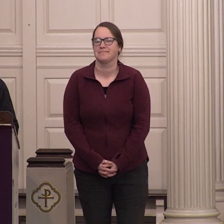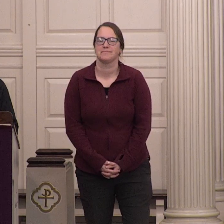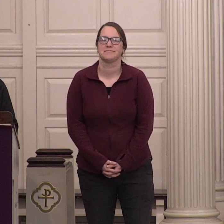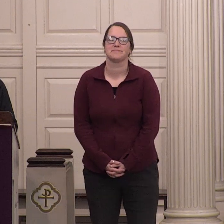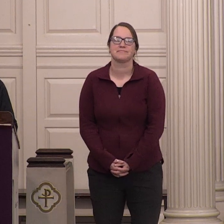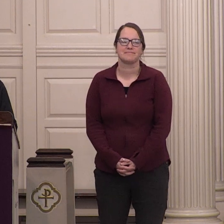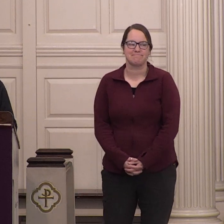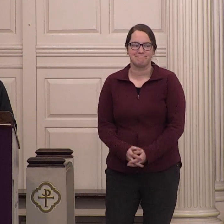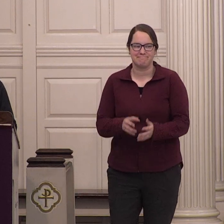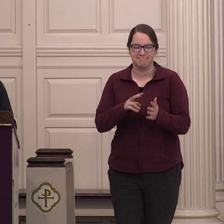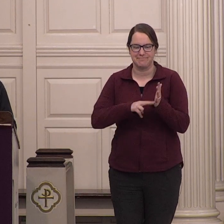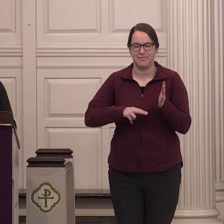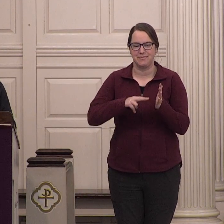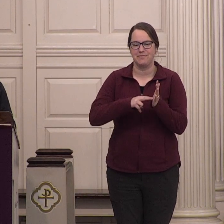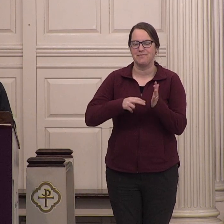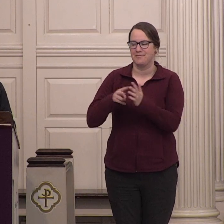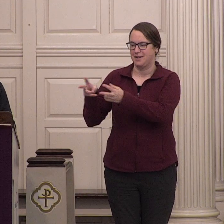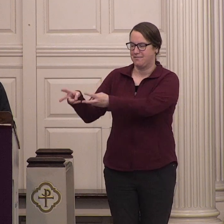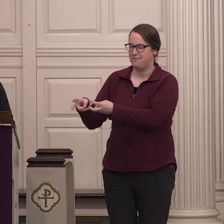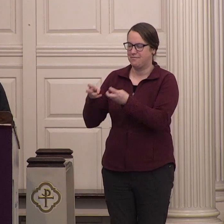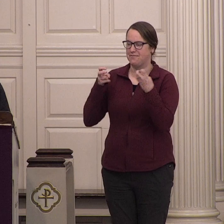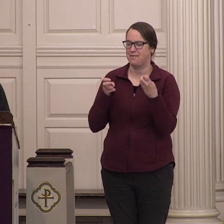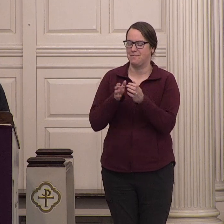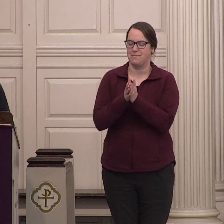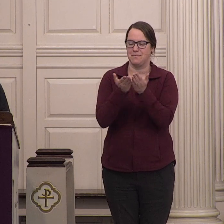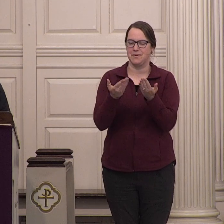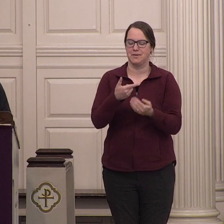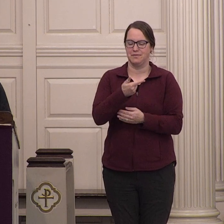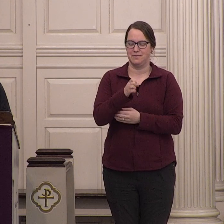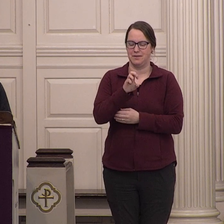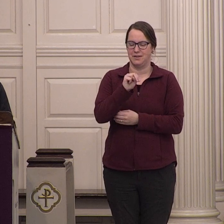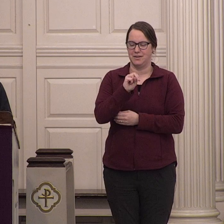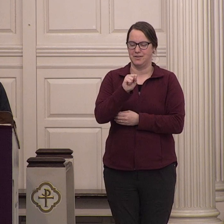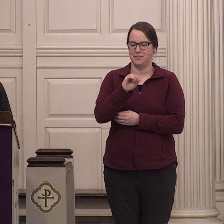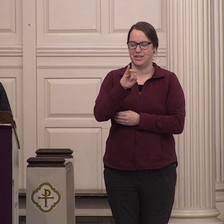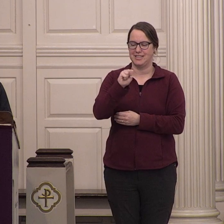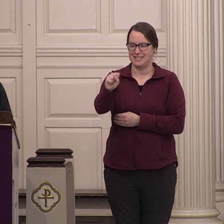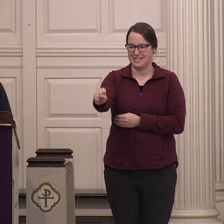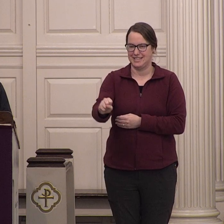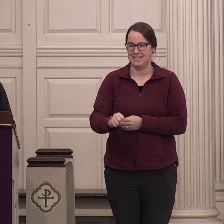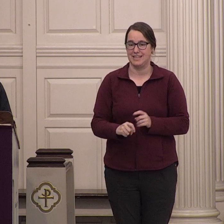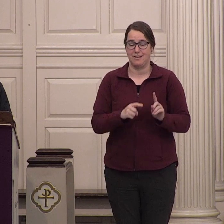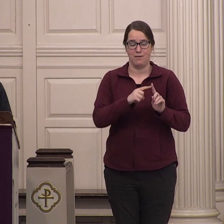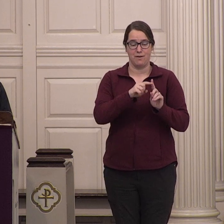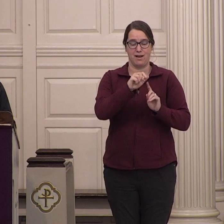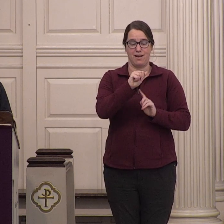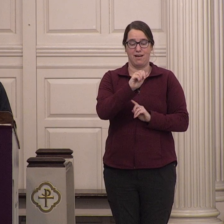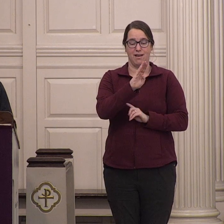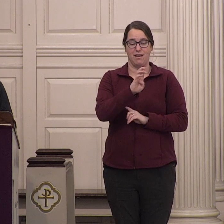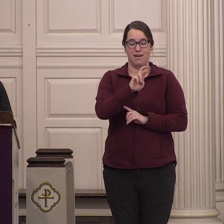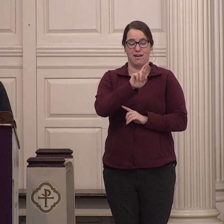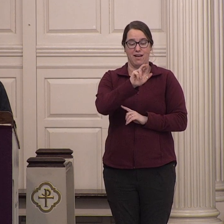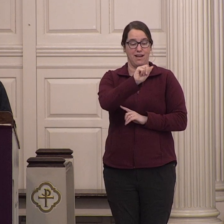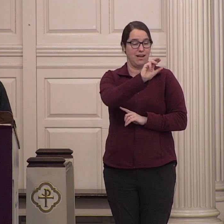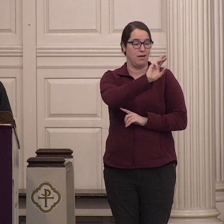A reading from the book of Genesis. When Abram prostrated himself, God spoke to